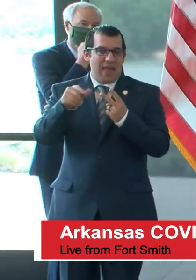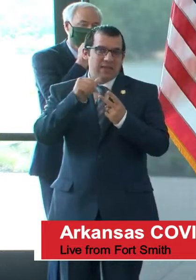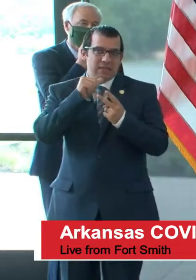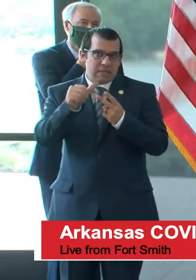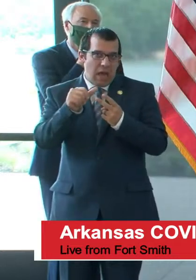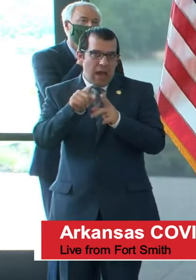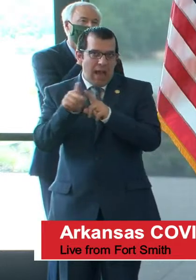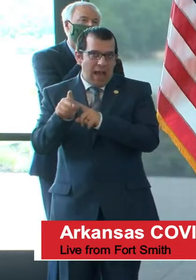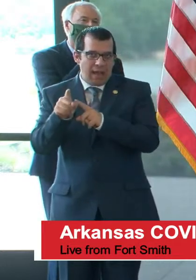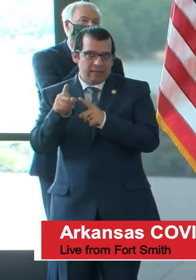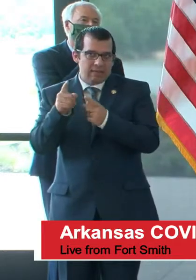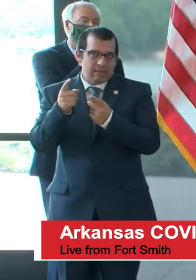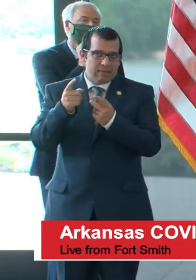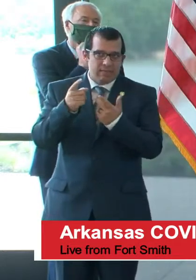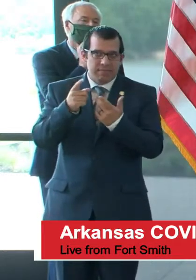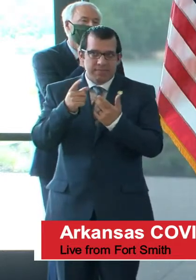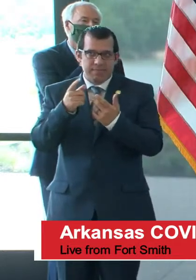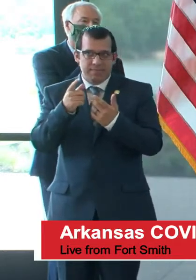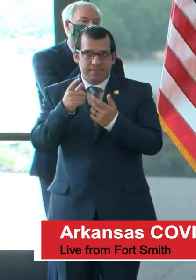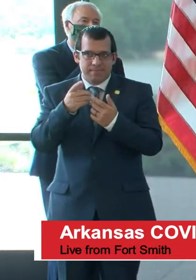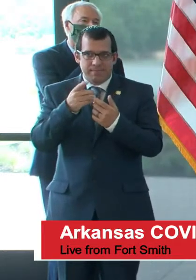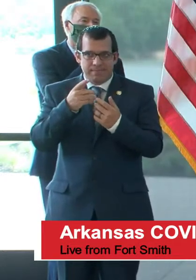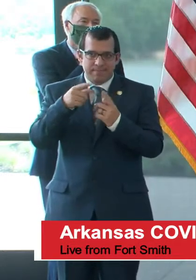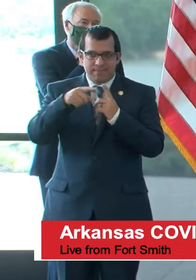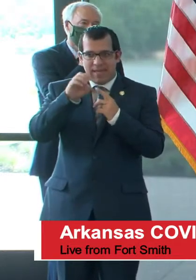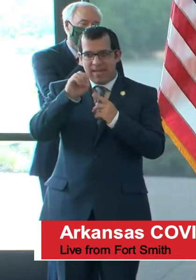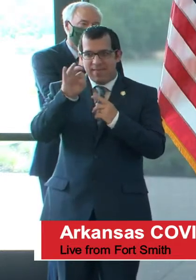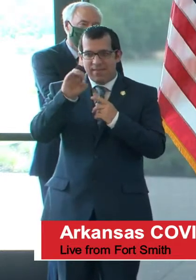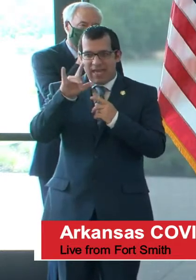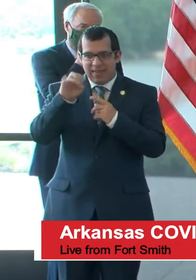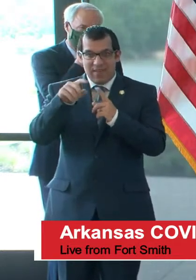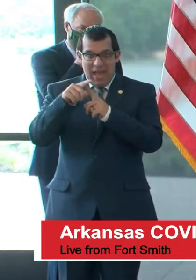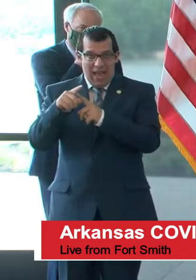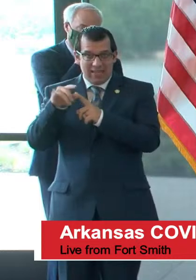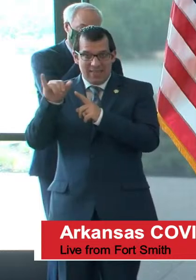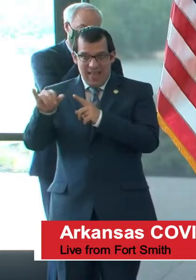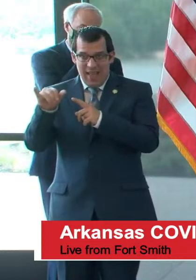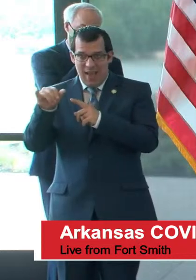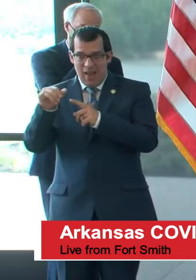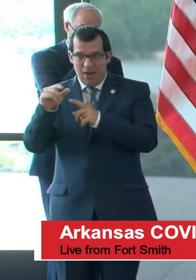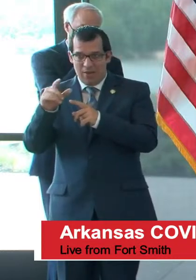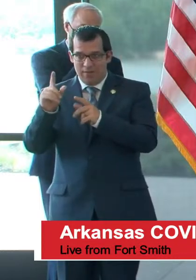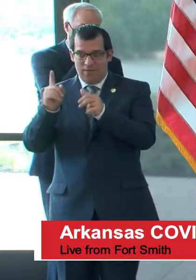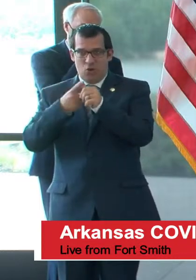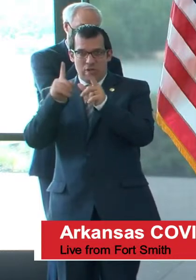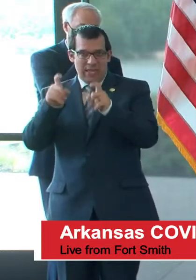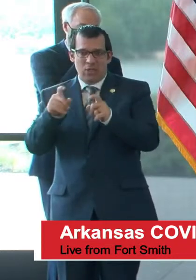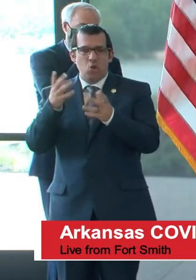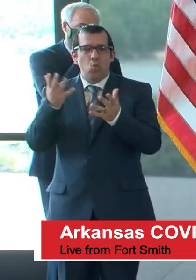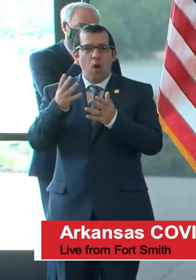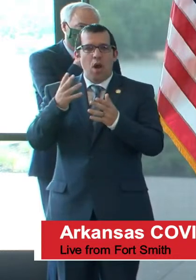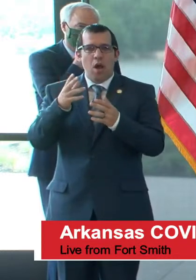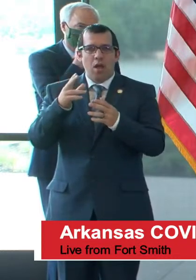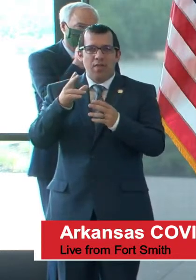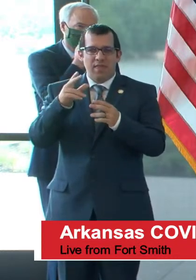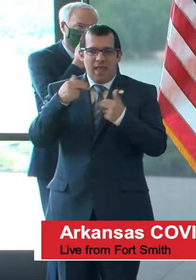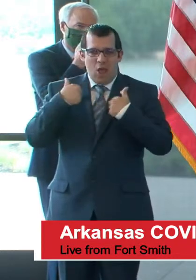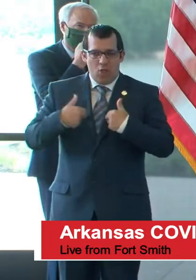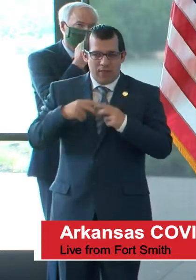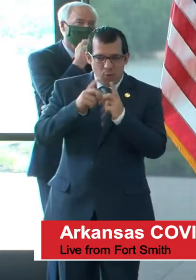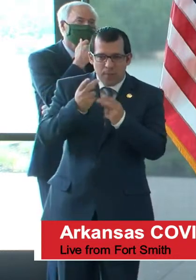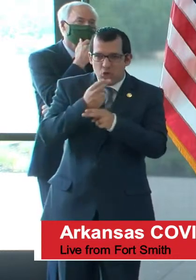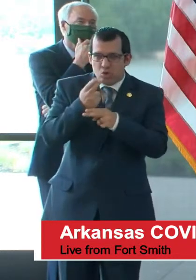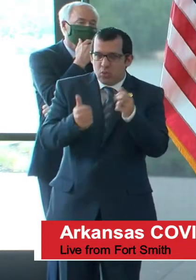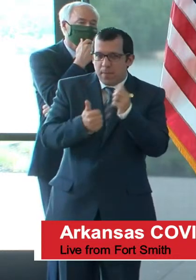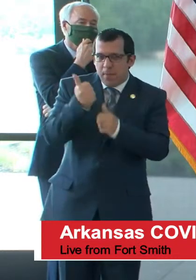as the normal test. Can you kind of clarify about the different types of tests and what's considered the health department uses the most to